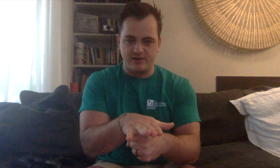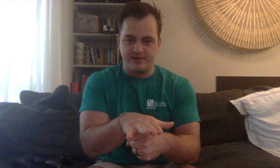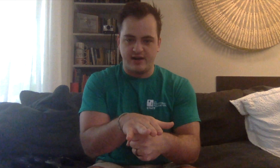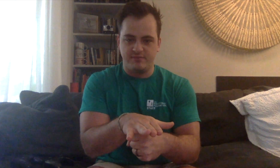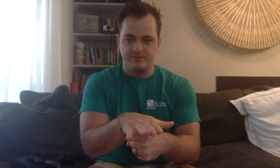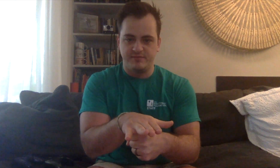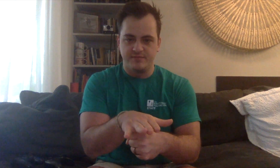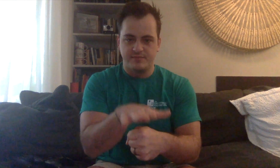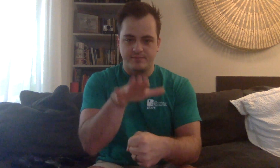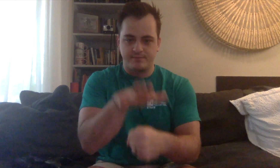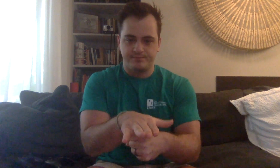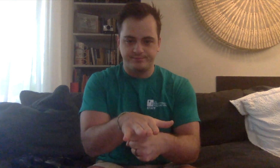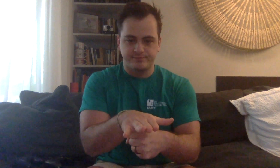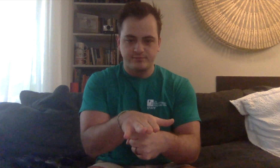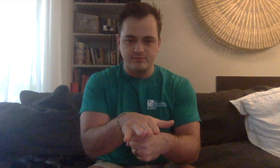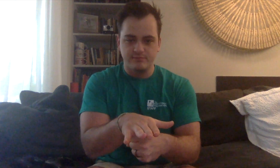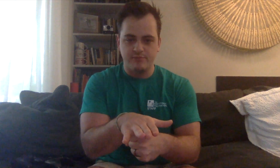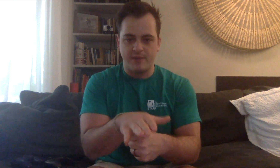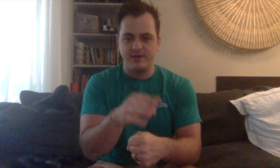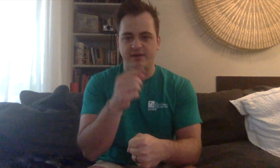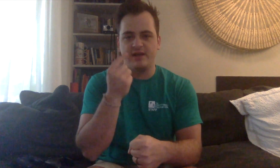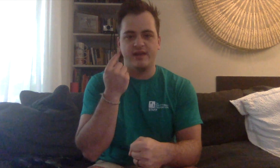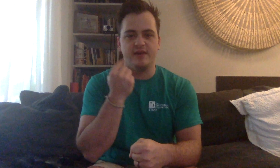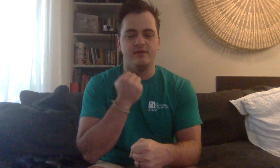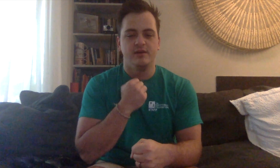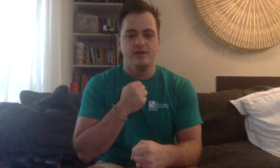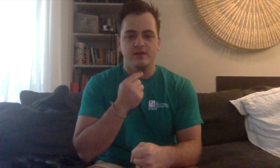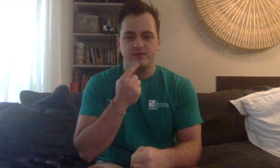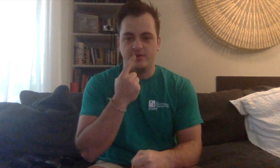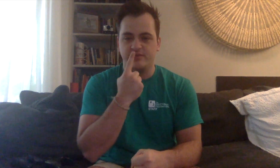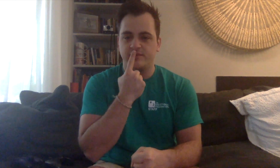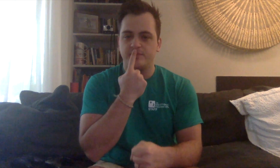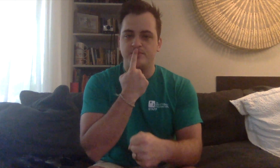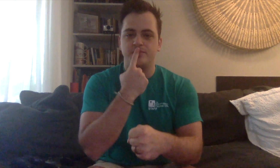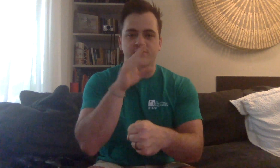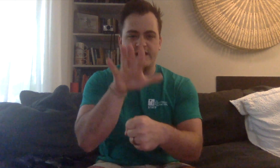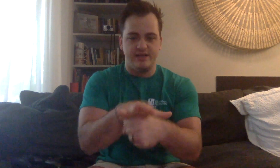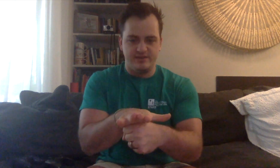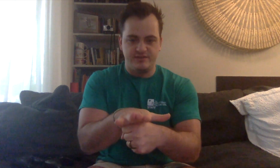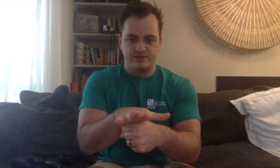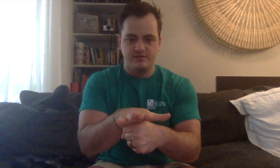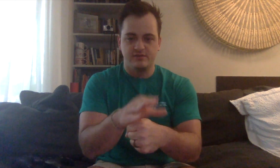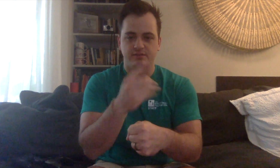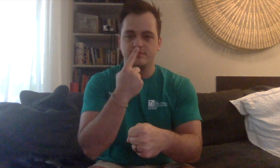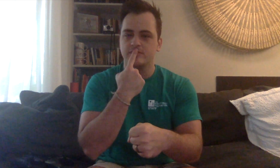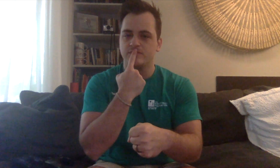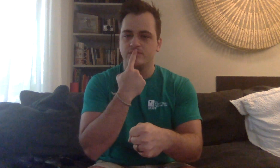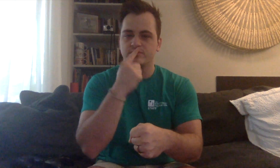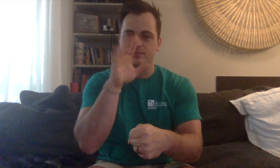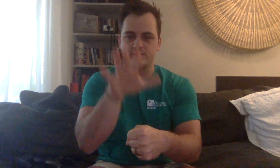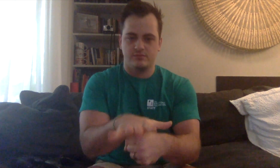top. Pop it down like that. So it's pledge.